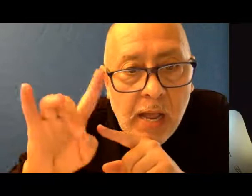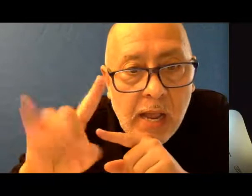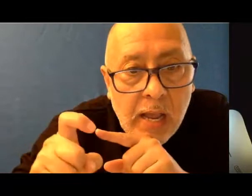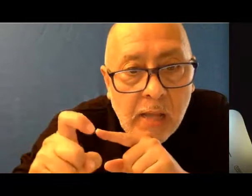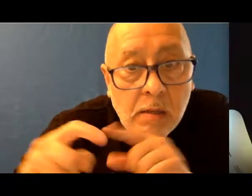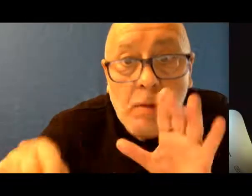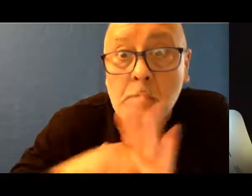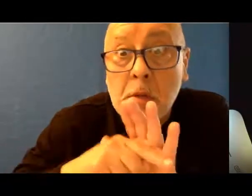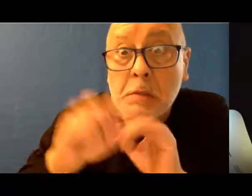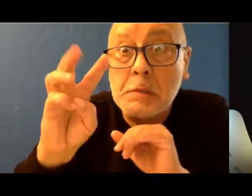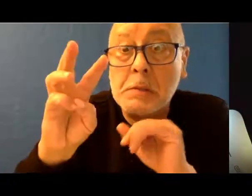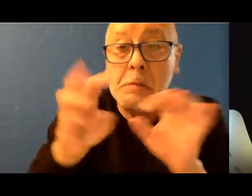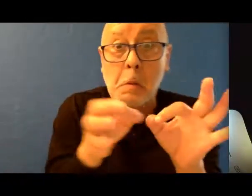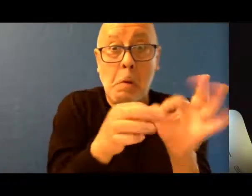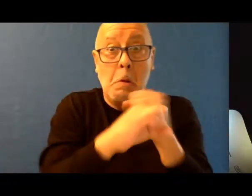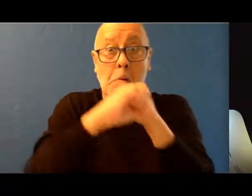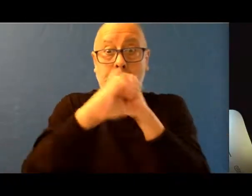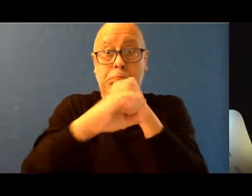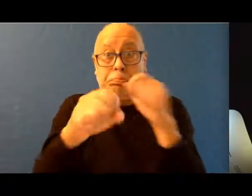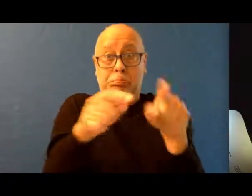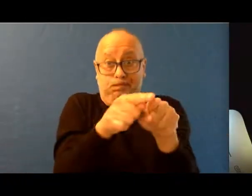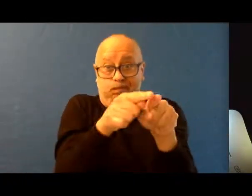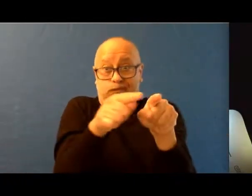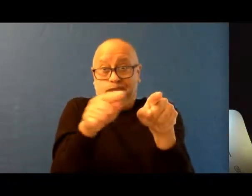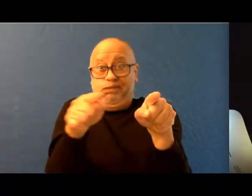starting to get into lengthy ones now, aren't we?